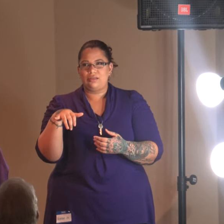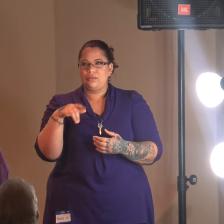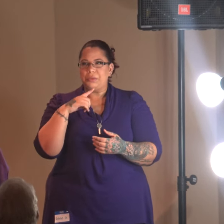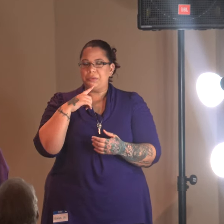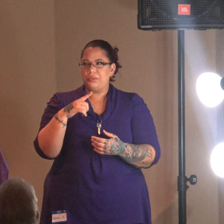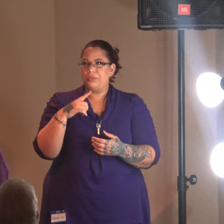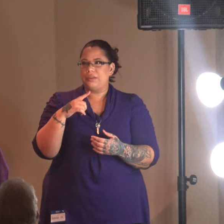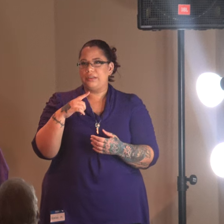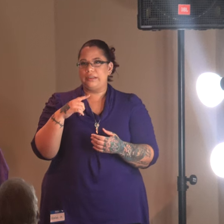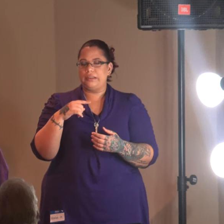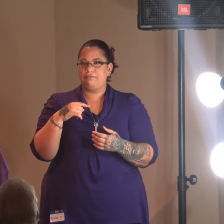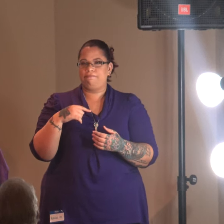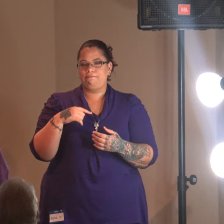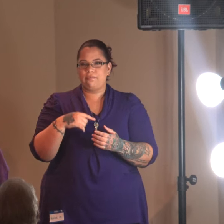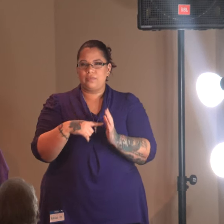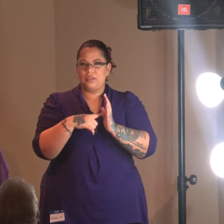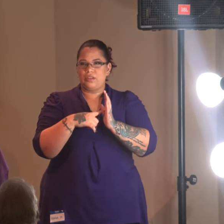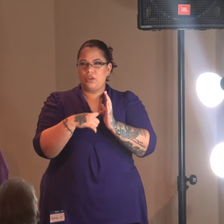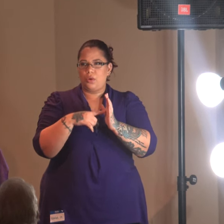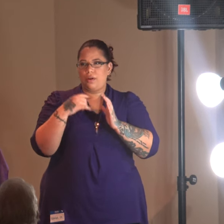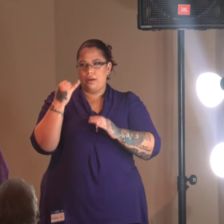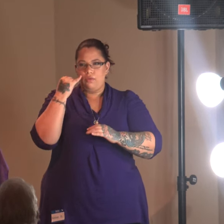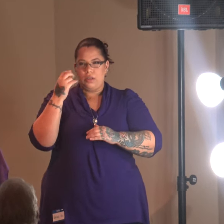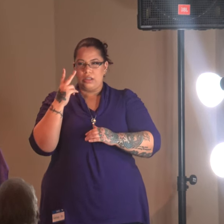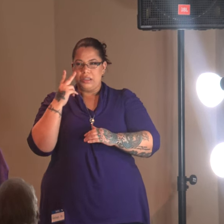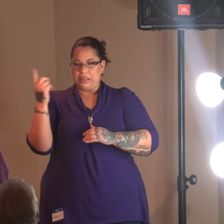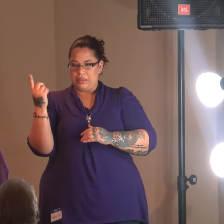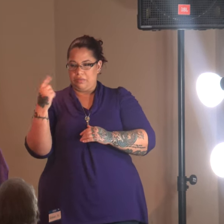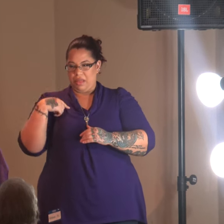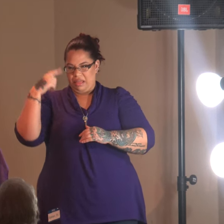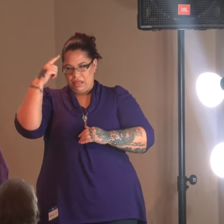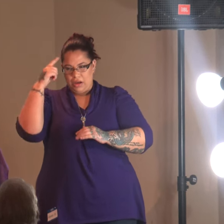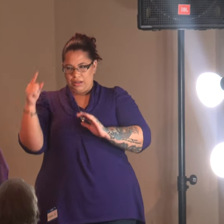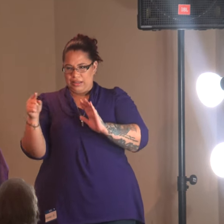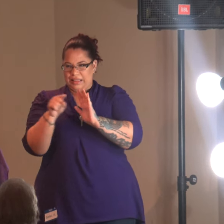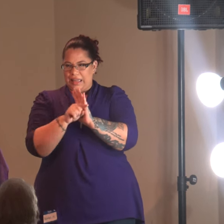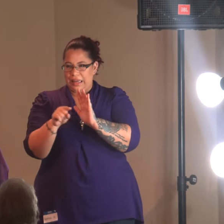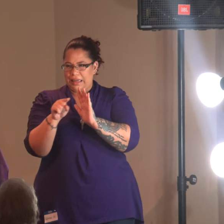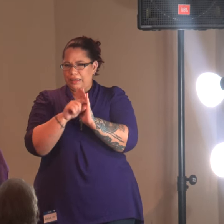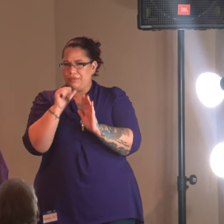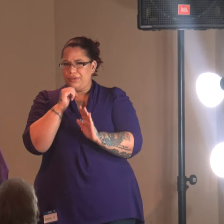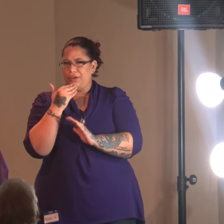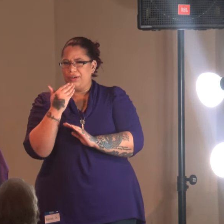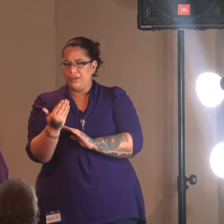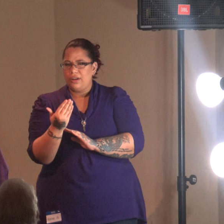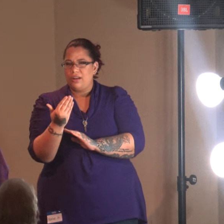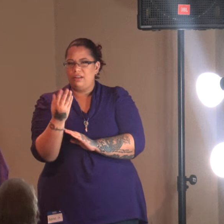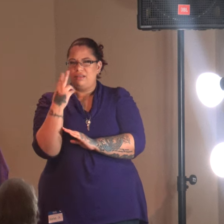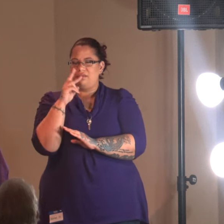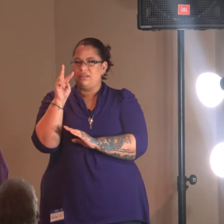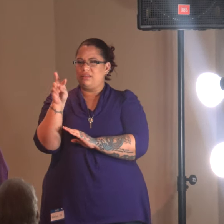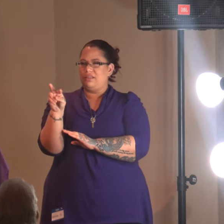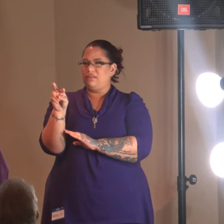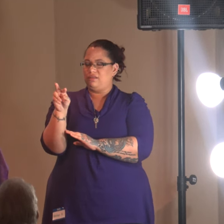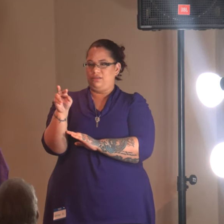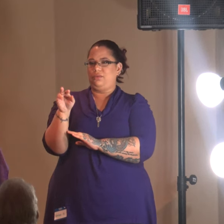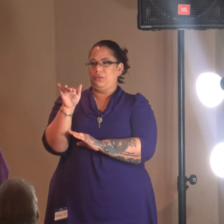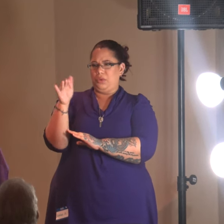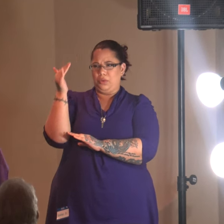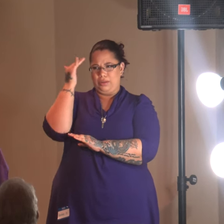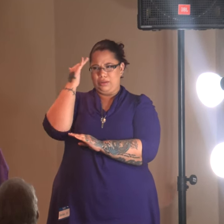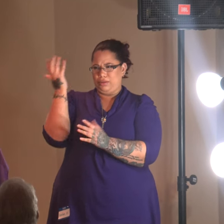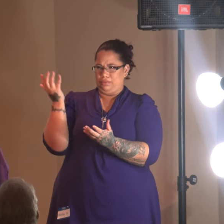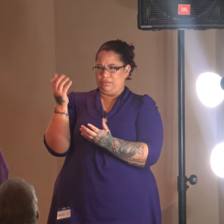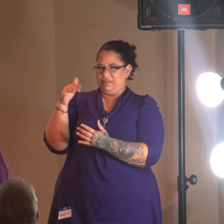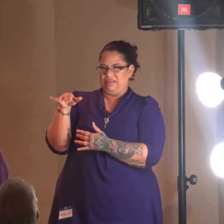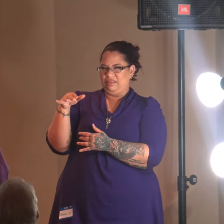of if we saw something that we thought was negative or we thought wasn't good, we would look at a person and go, ooh, what's in your